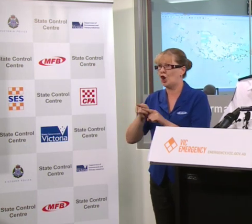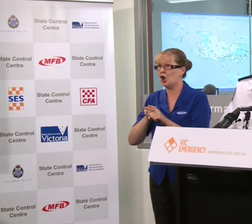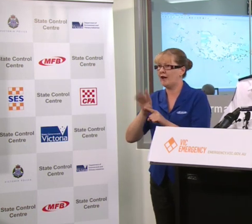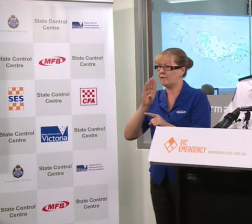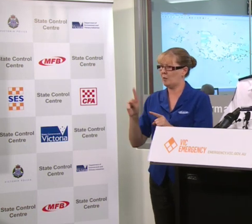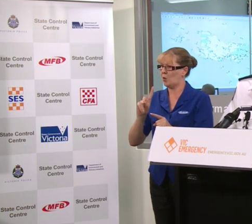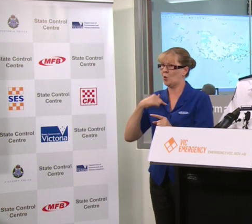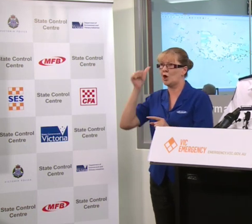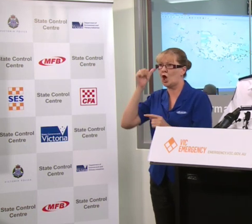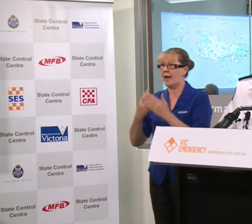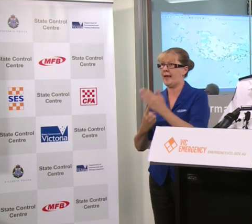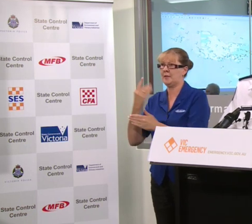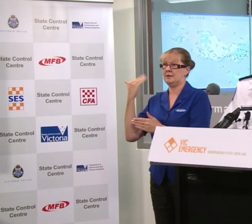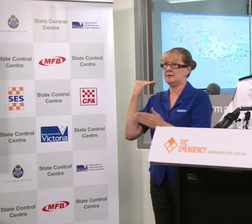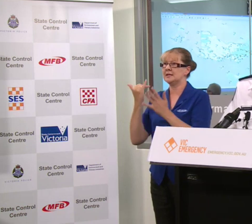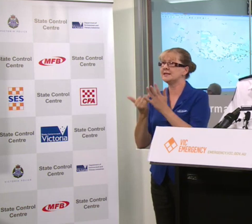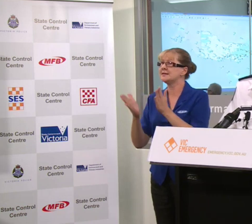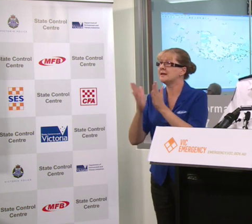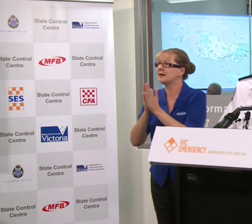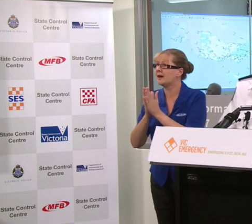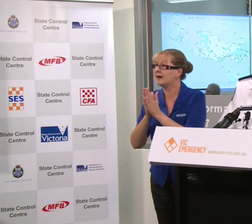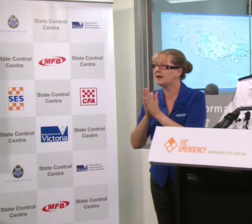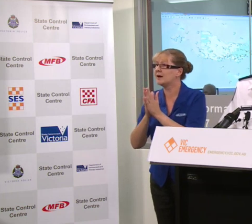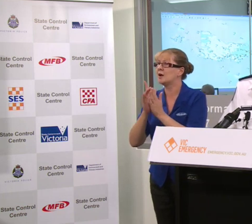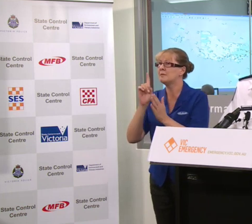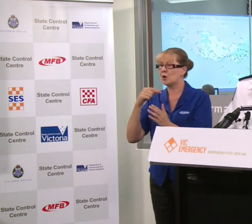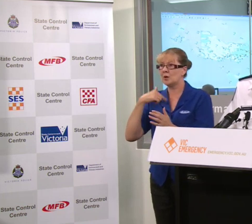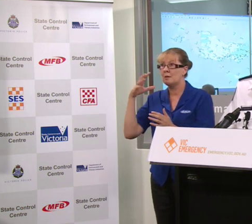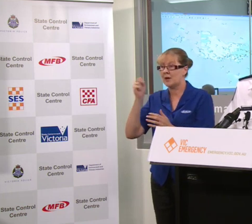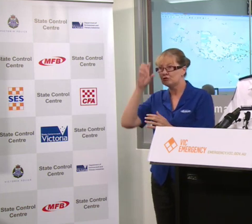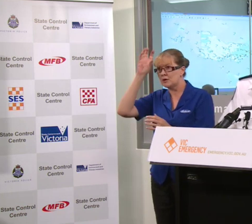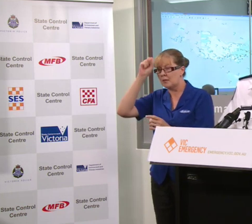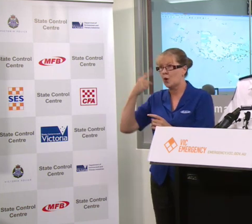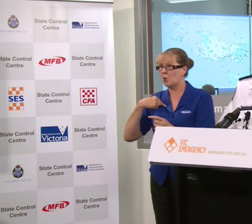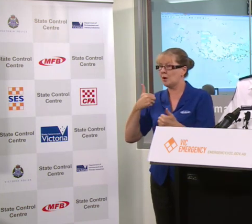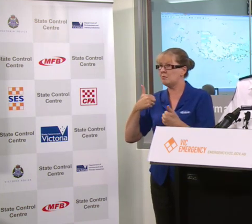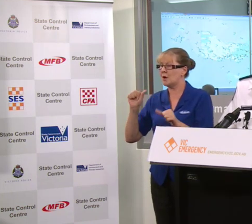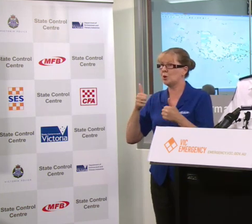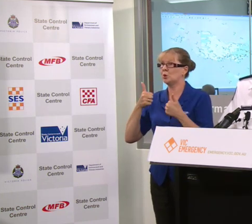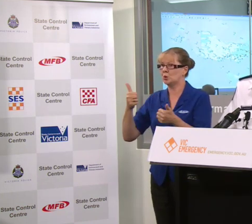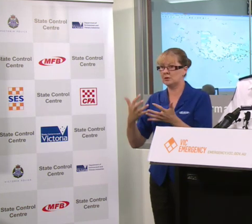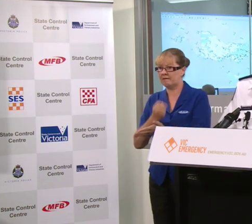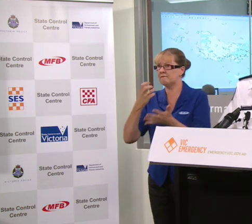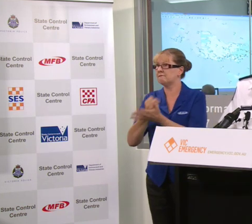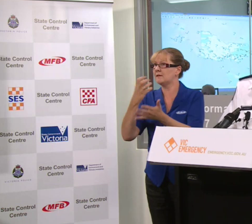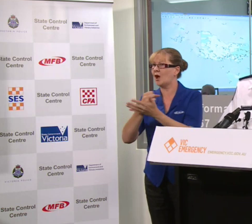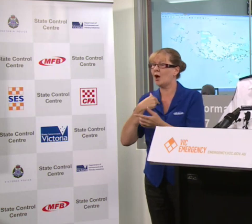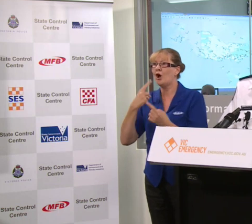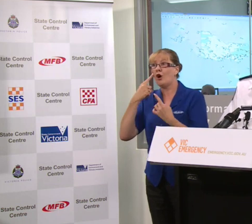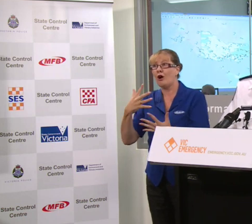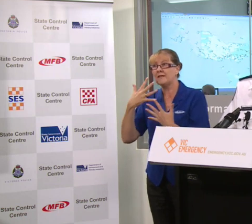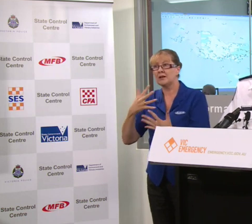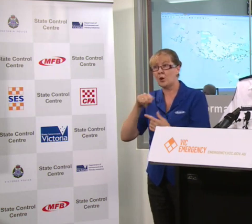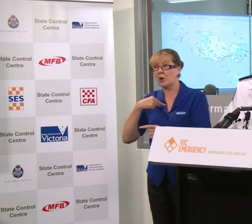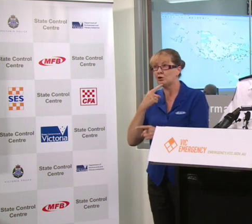from Sunday. But it's also worth mentioning the saves that occurred on Sunday. We often talk and reflect on what we've lost, but